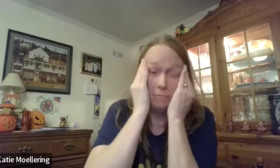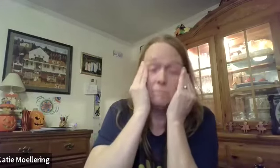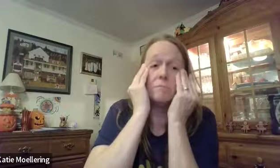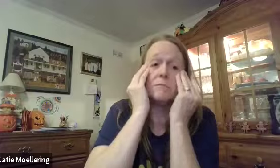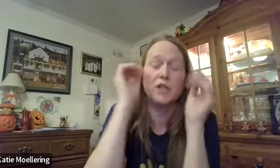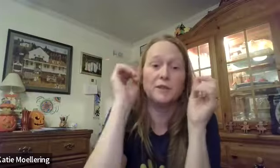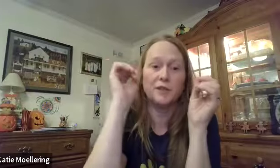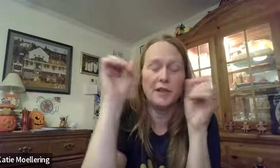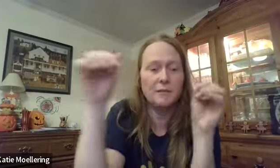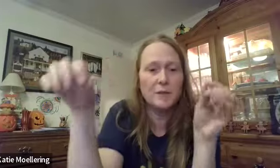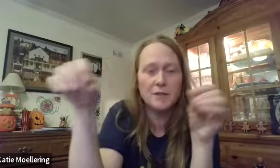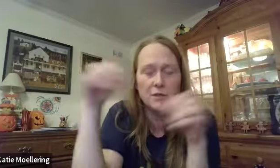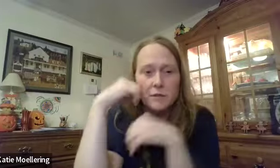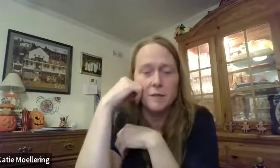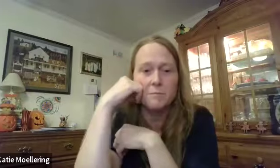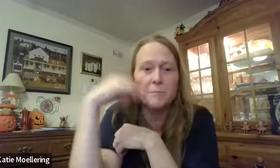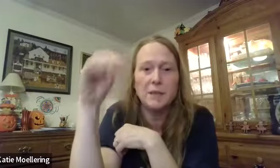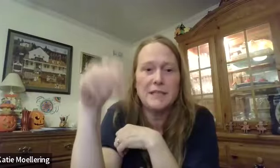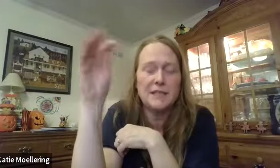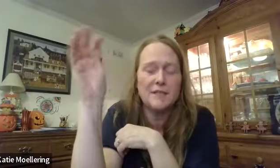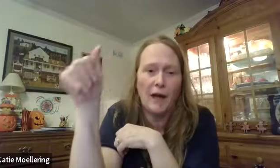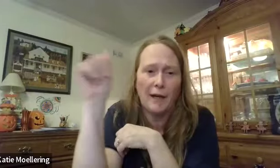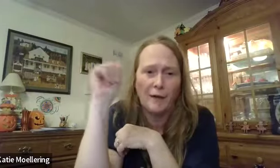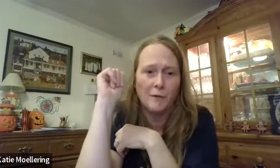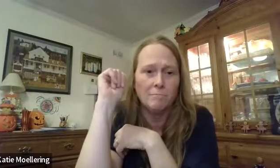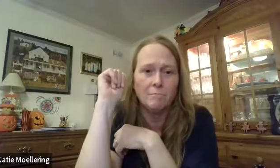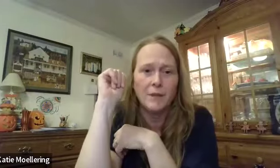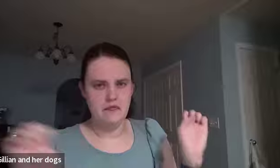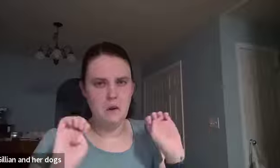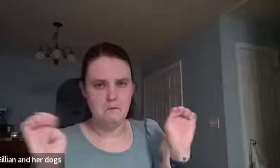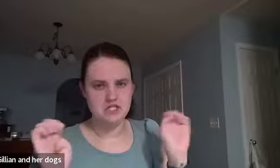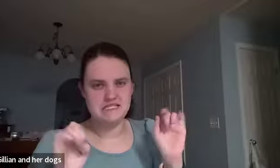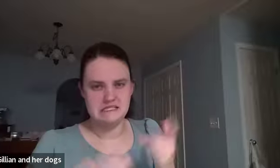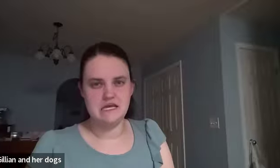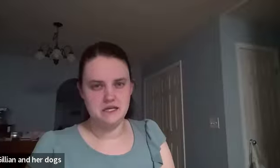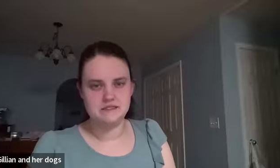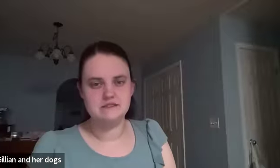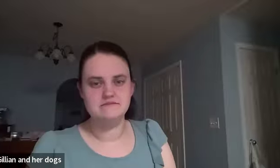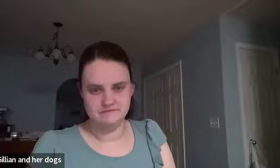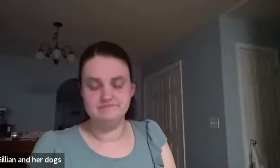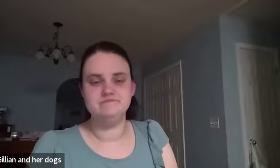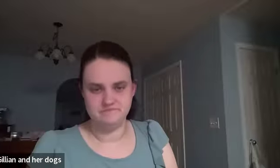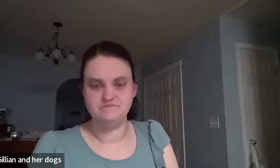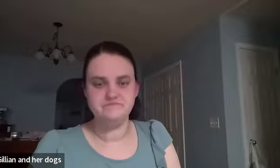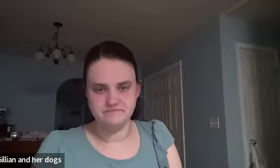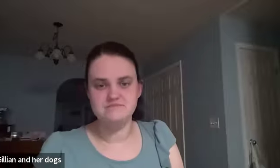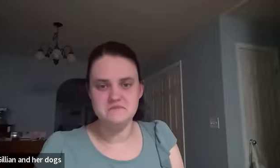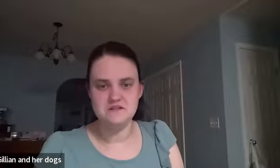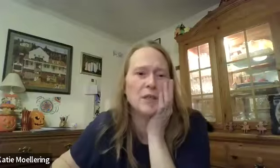and shelter, and then we also do like police, fire, Yeah, like our emergency schools. signs. Yeah, Mhm. like those kind